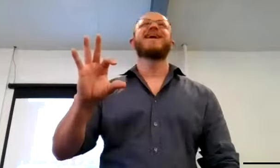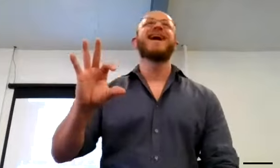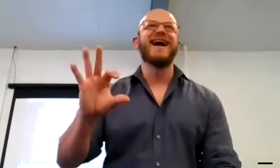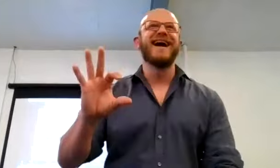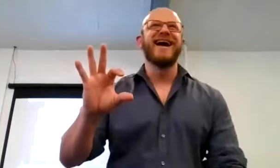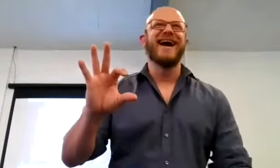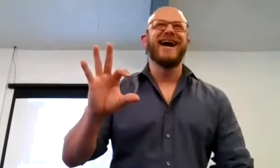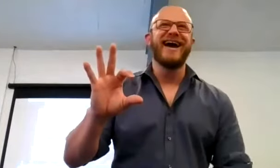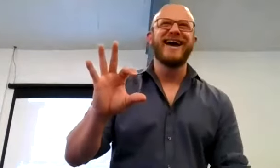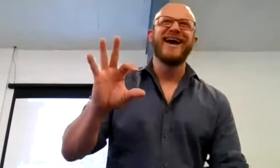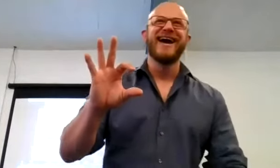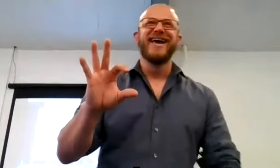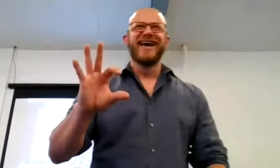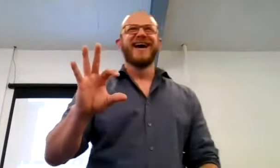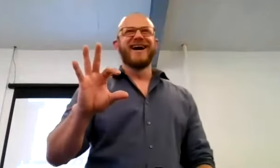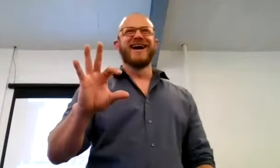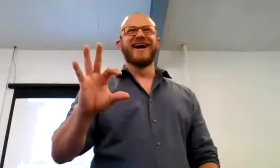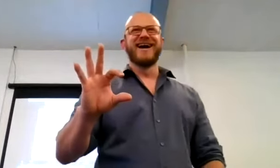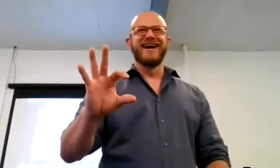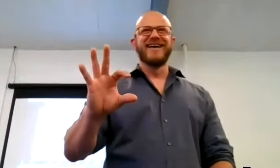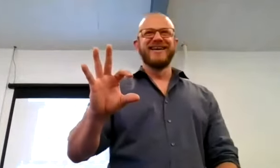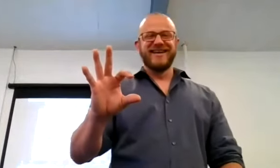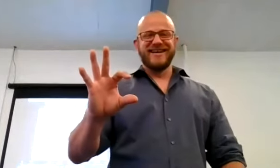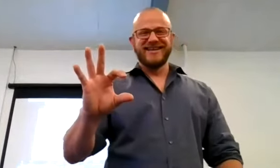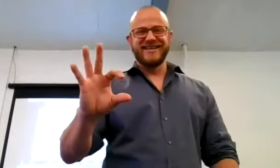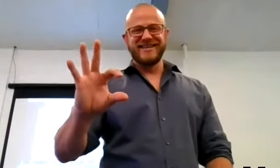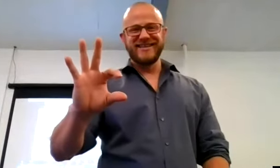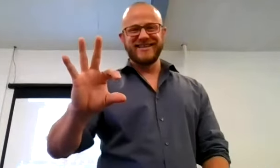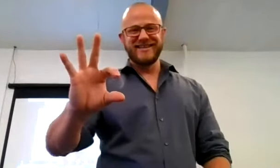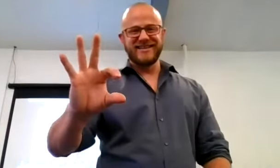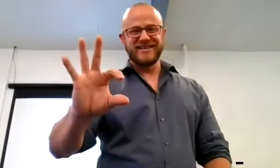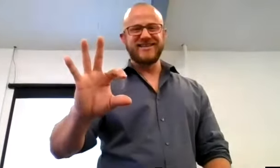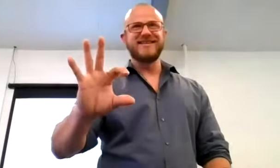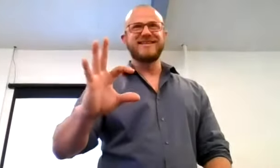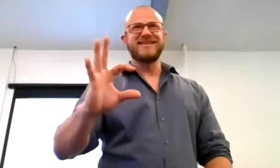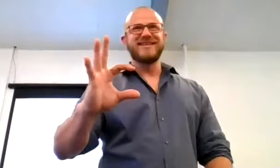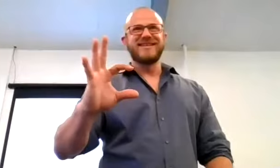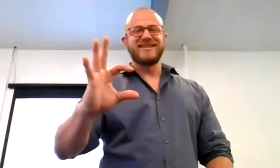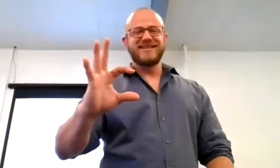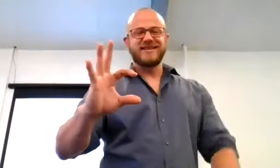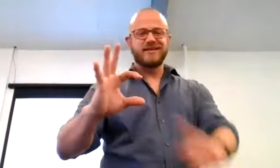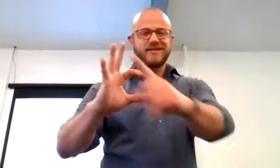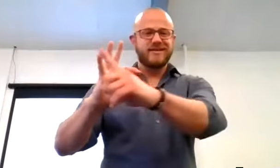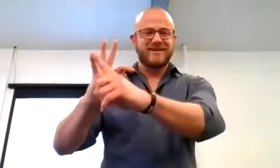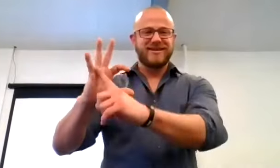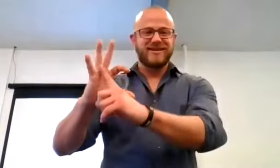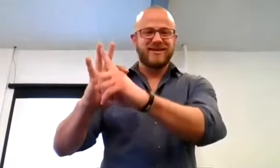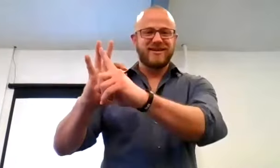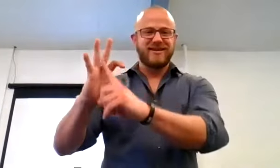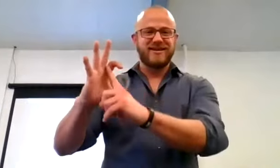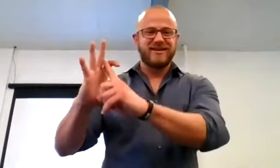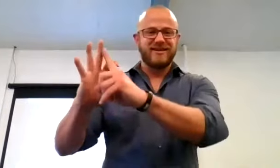Oh, I get it now. He's cracking up with the interpreter, excuse me. But you see how it's the W